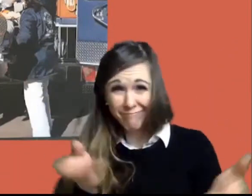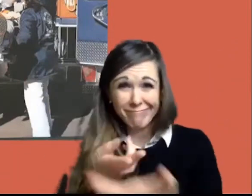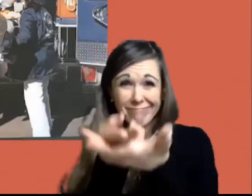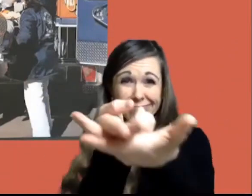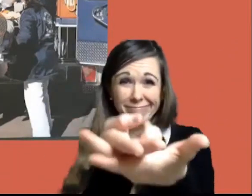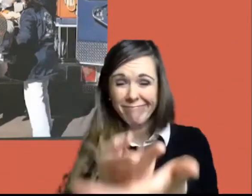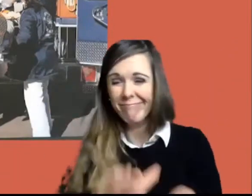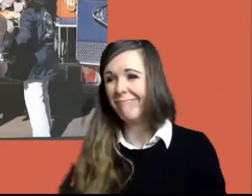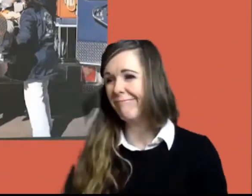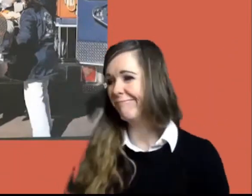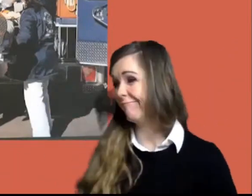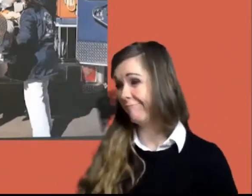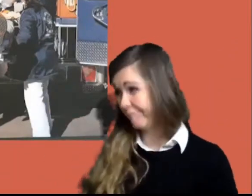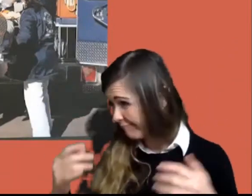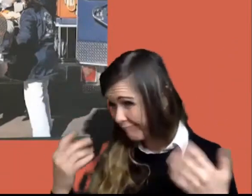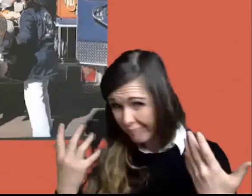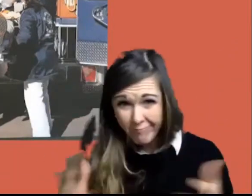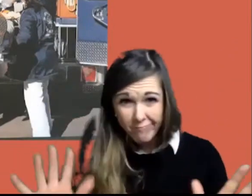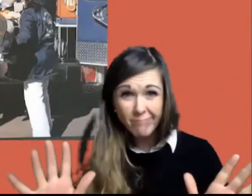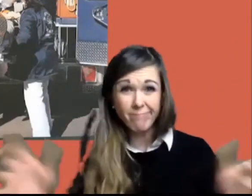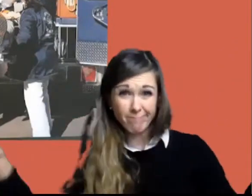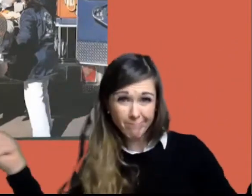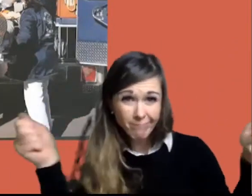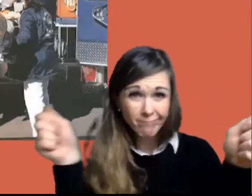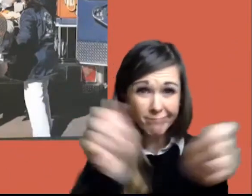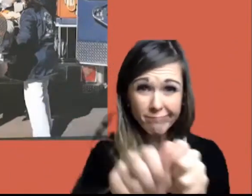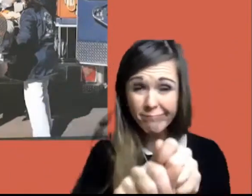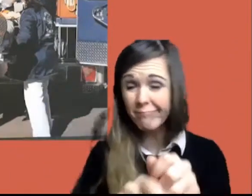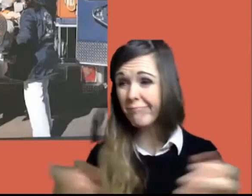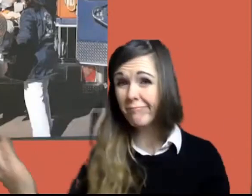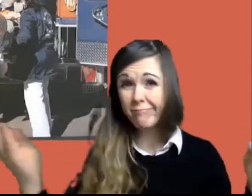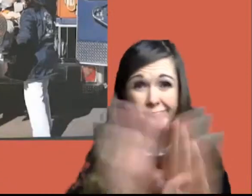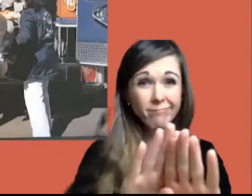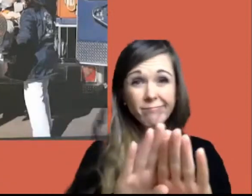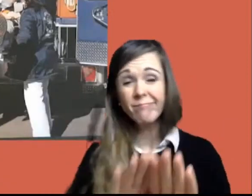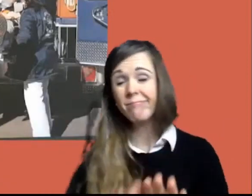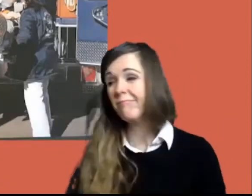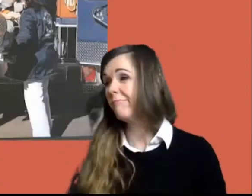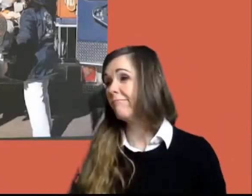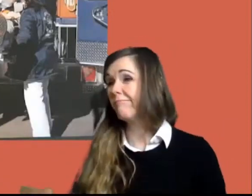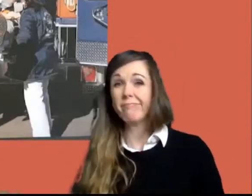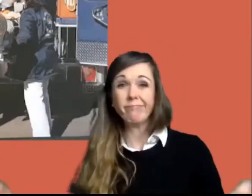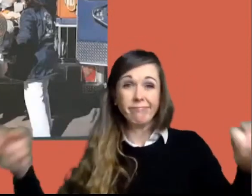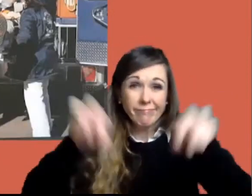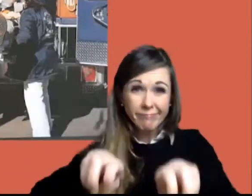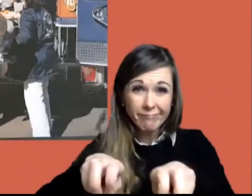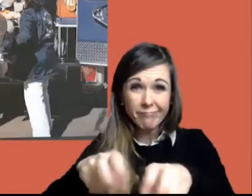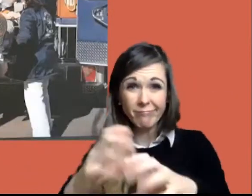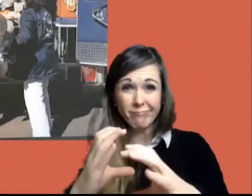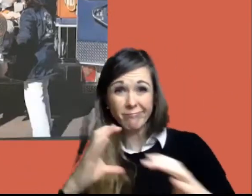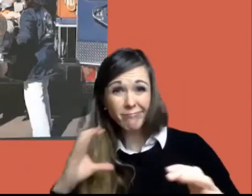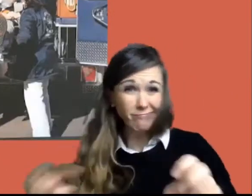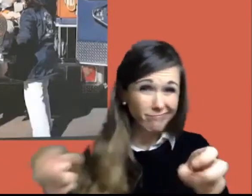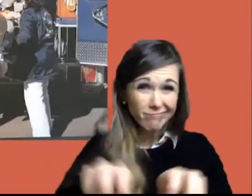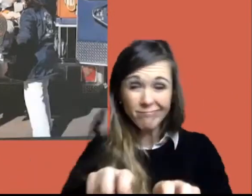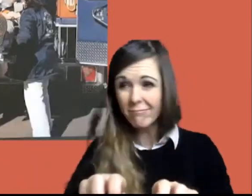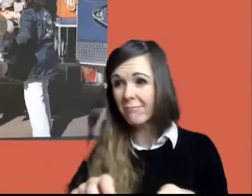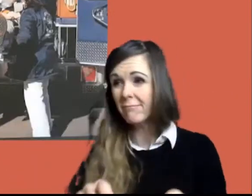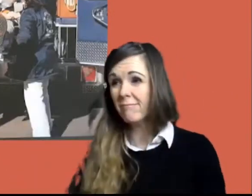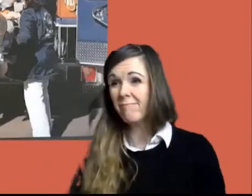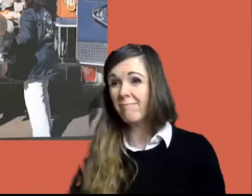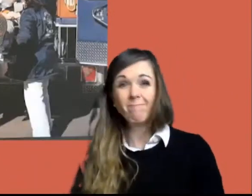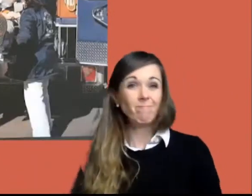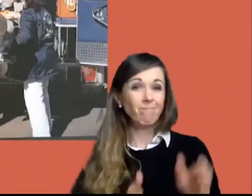open up the doors, put her on a stretcher, and place her inside. When she is secured, we close the doors